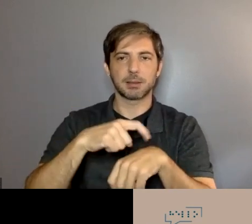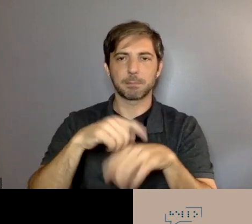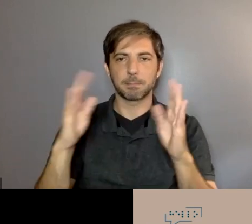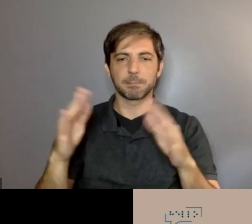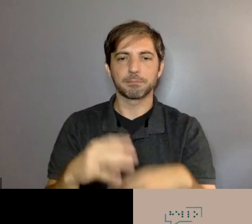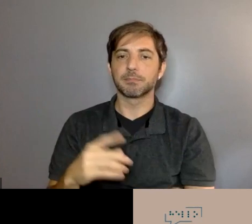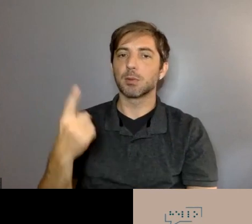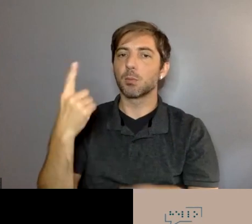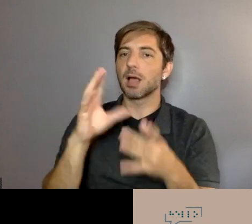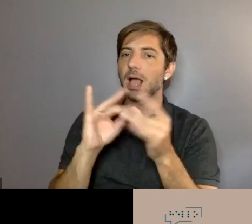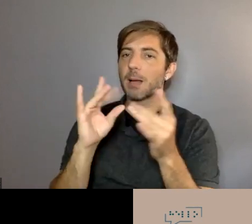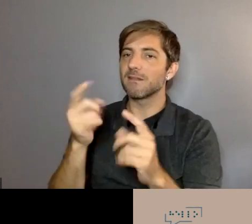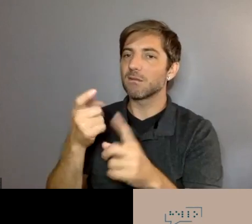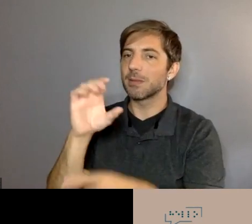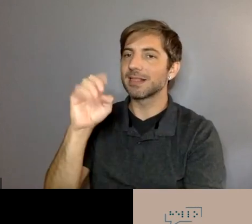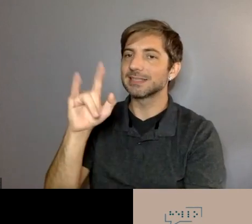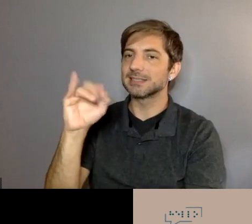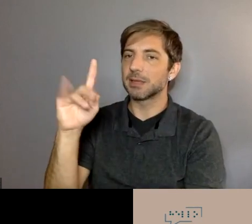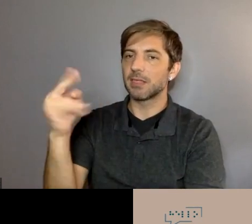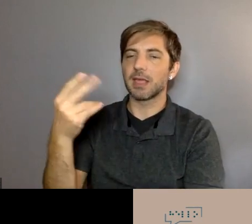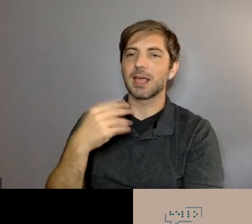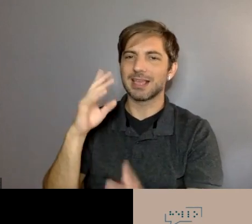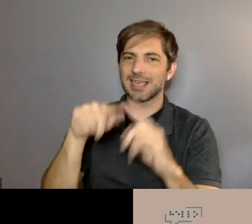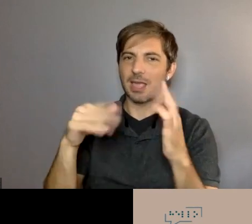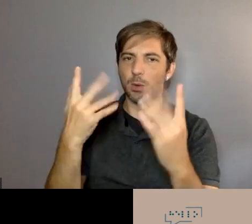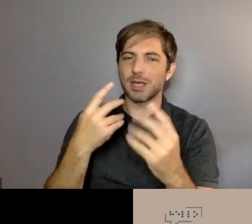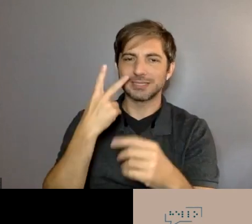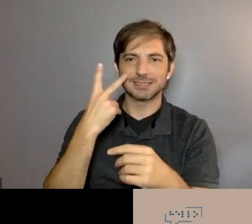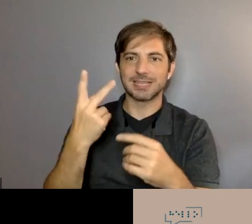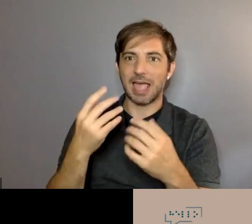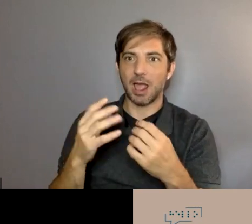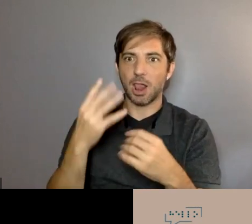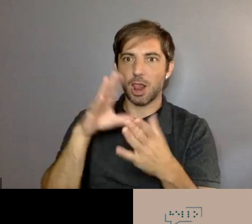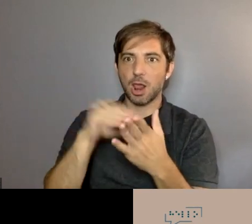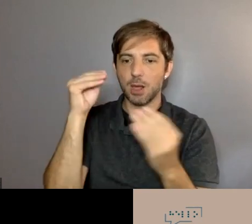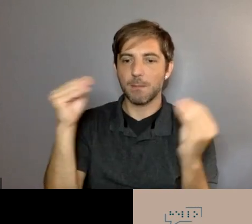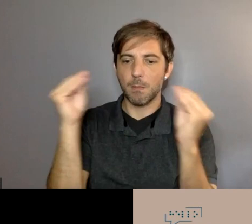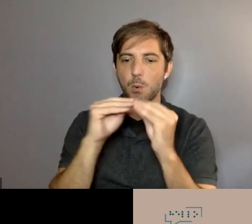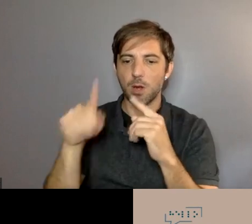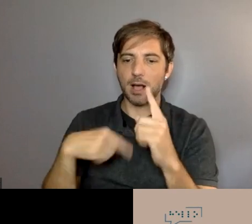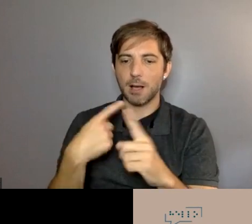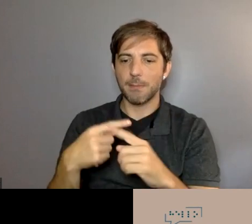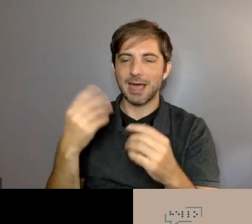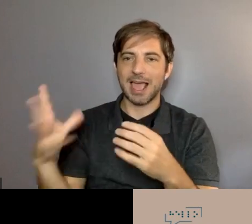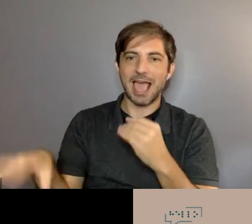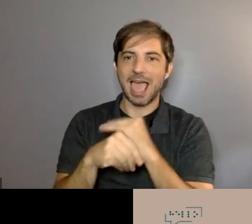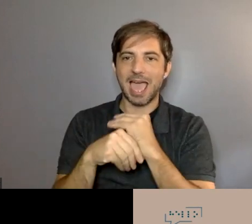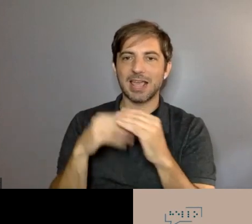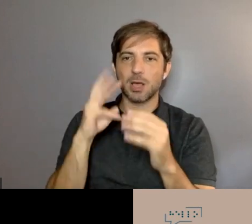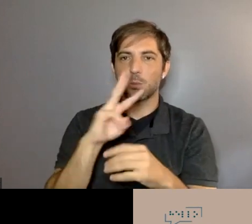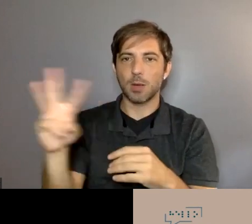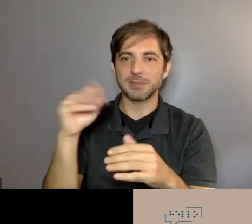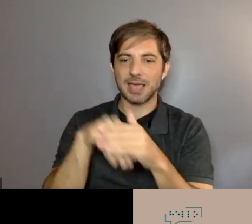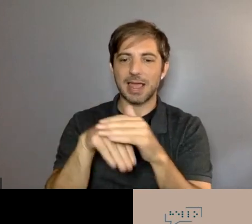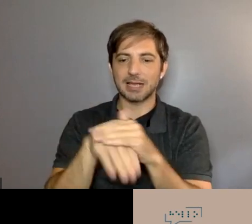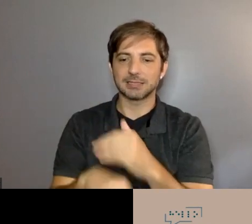who says, can't wait to learn more about adding website accessibility to my website design process. More to learn. So excited to learn.